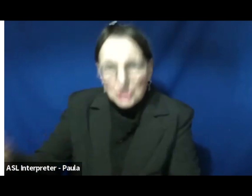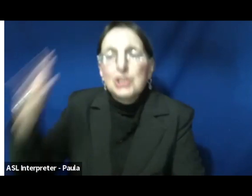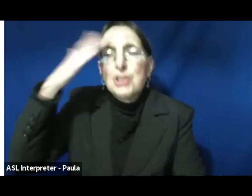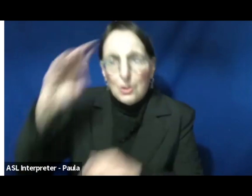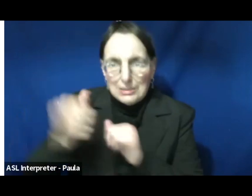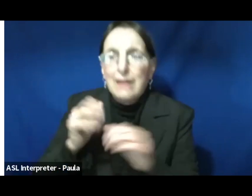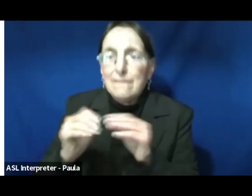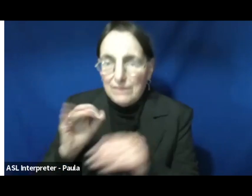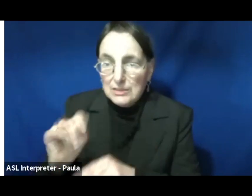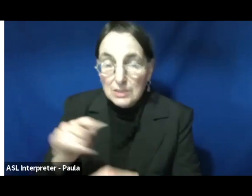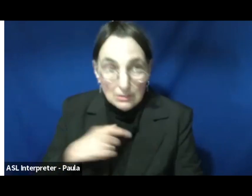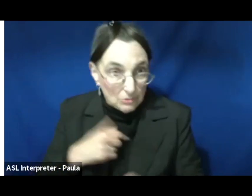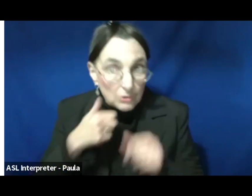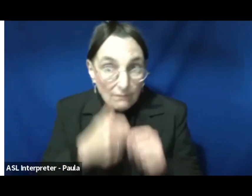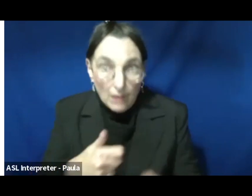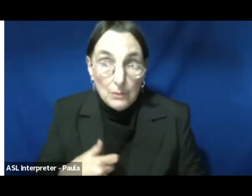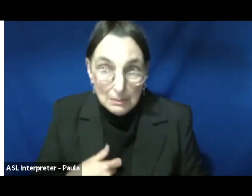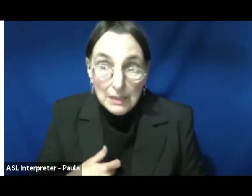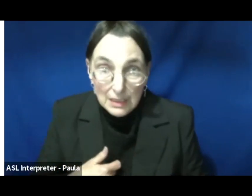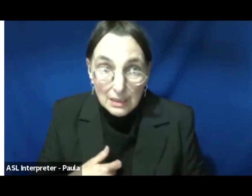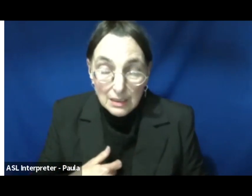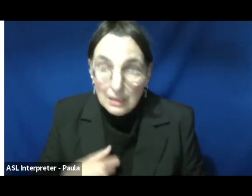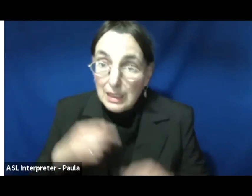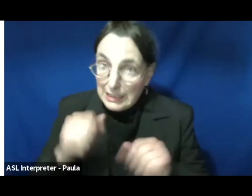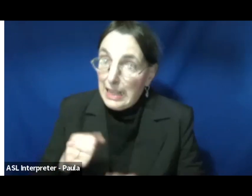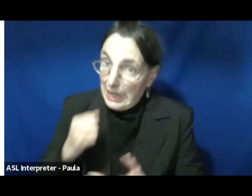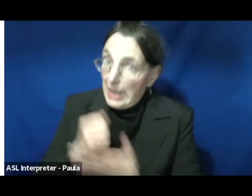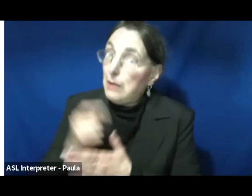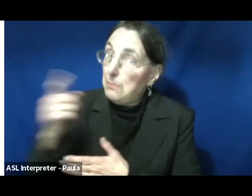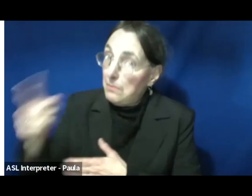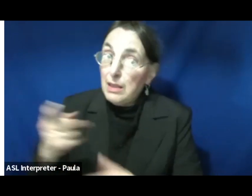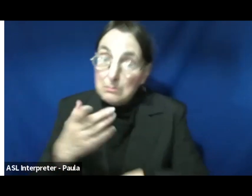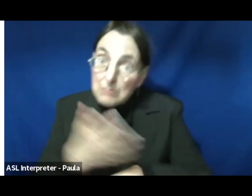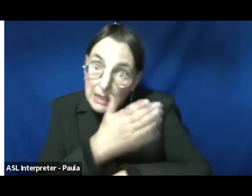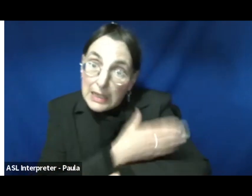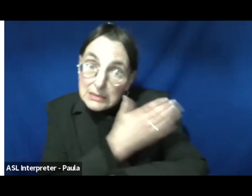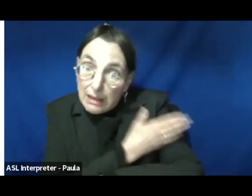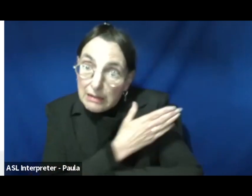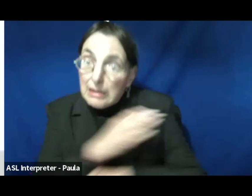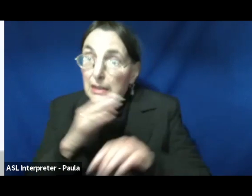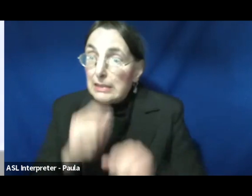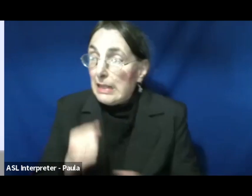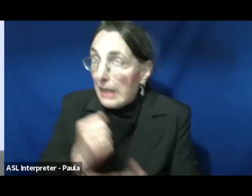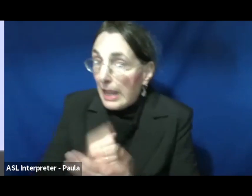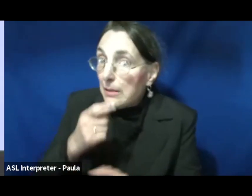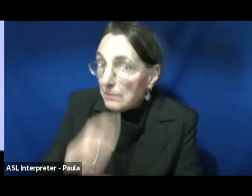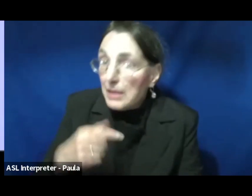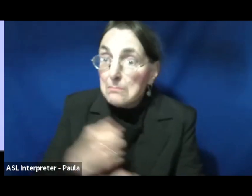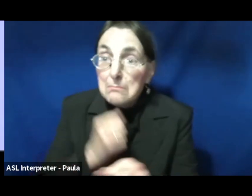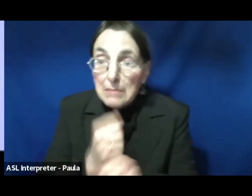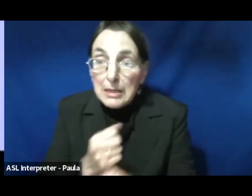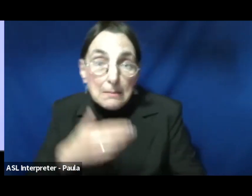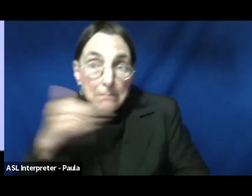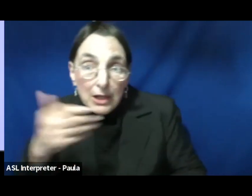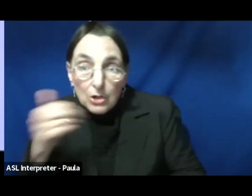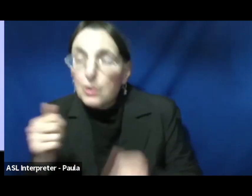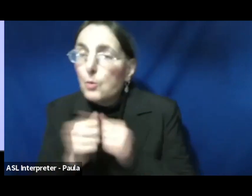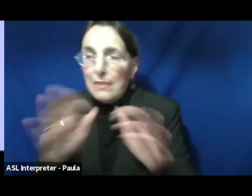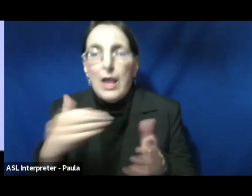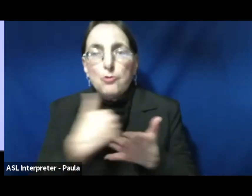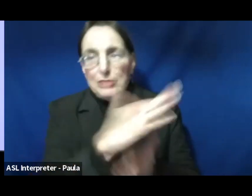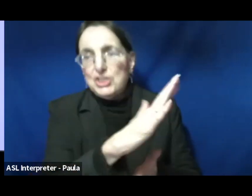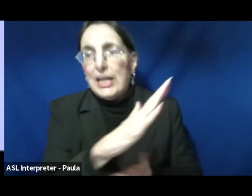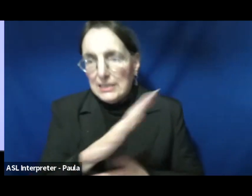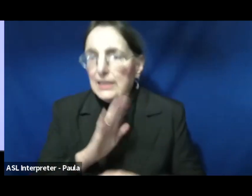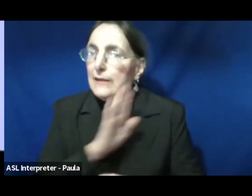Can I help them enhance this? Can I help them scale this up without rejecting what they know? Can I help